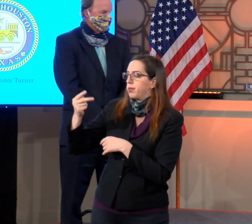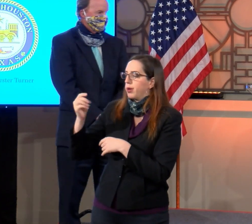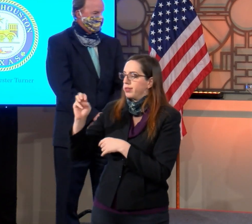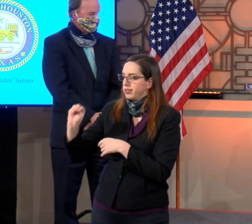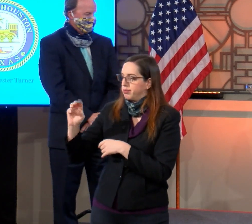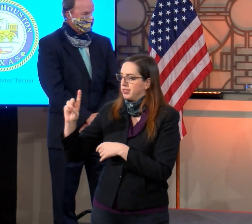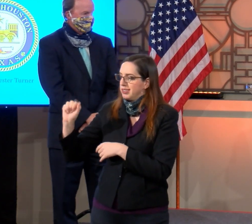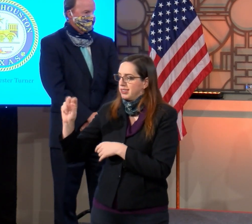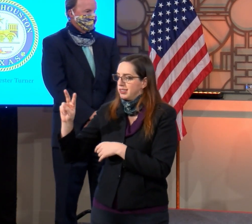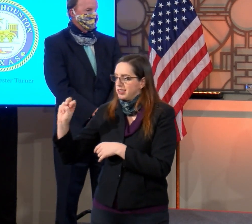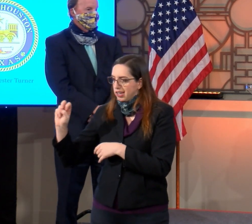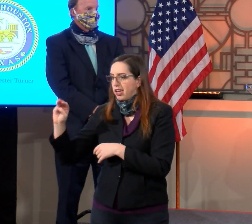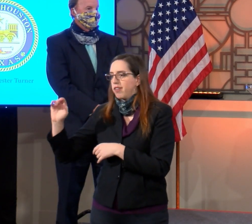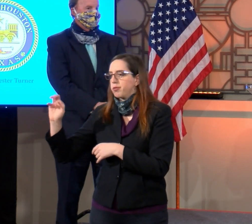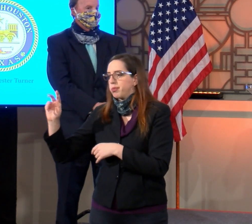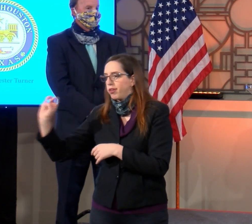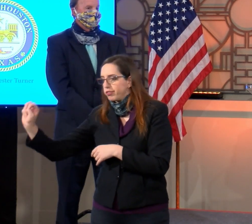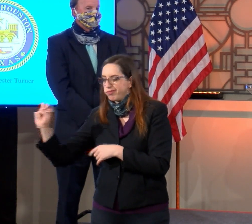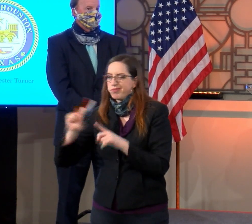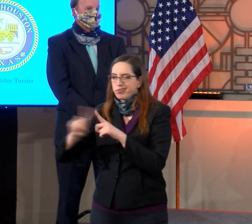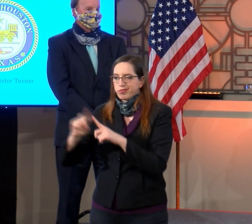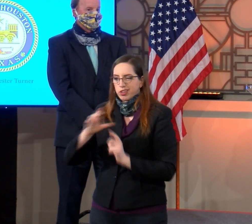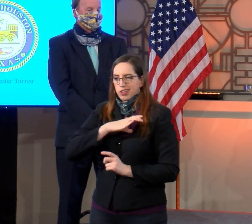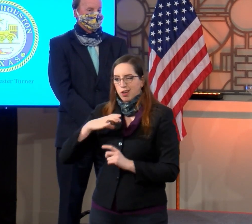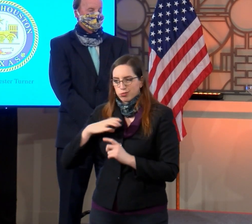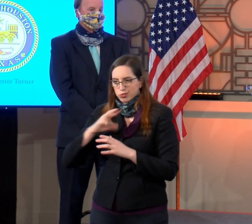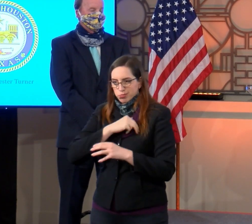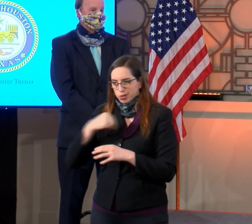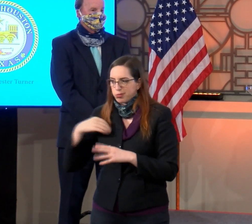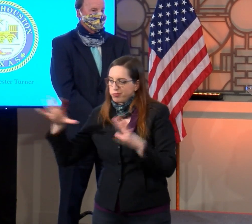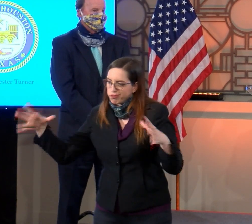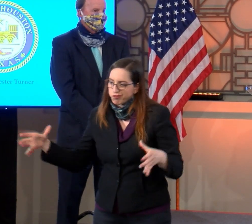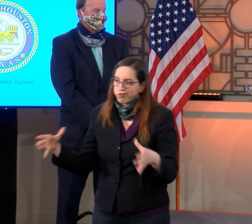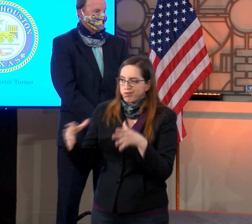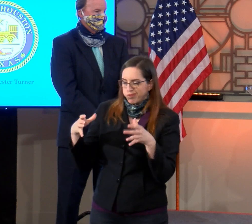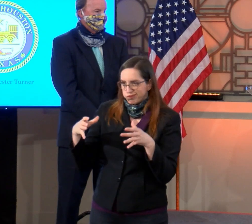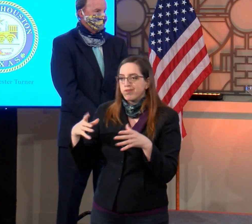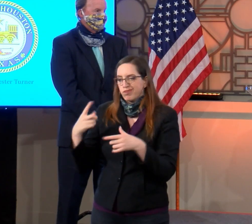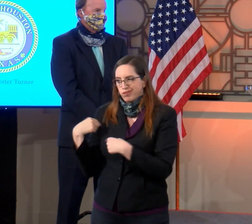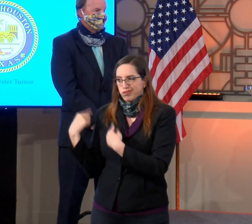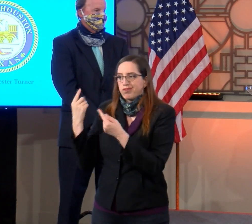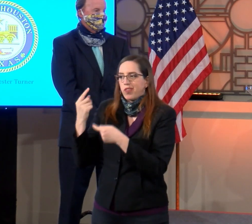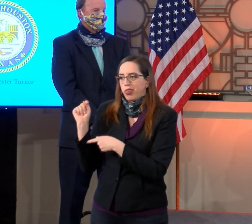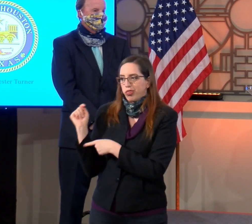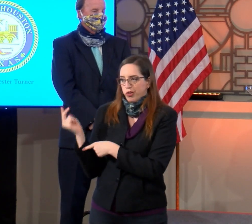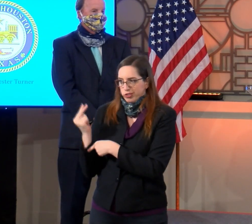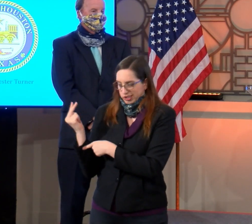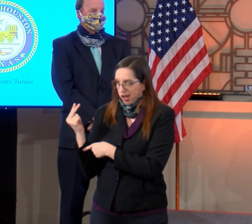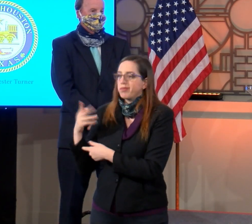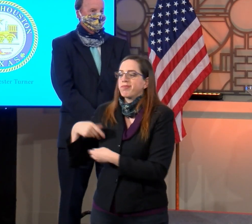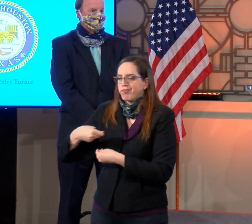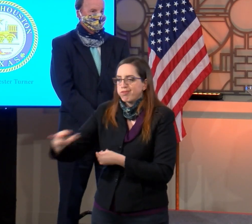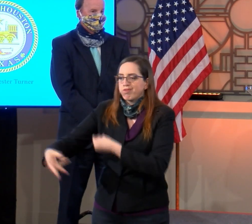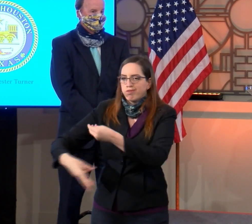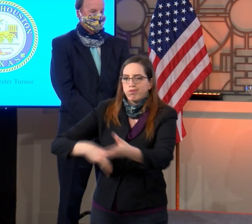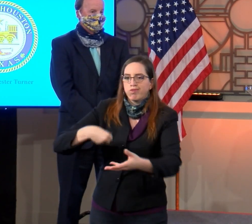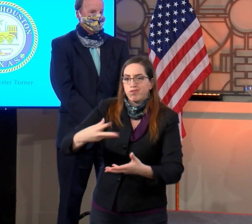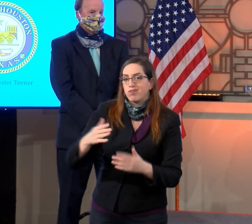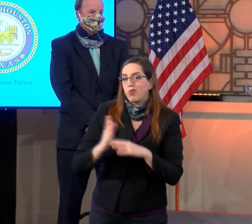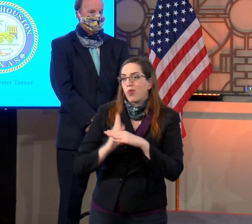of the other council members have collectively, we've come together, and since Thursday, I think we have distributed more